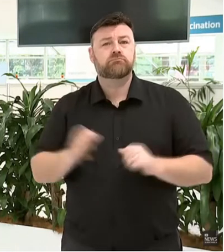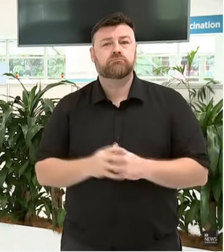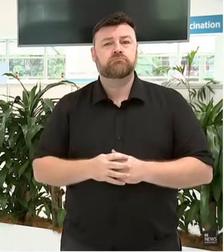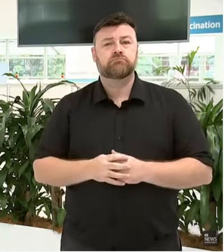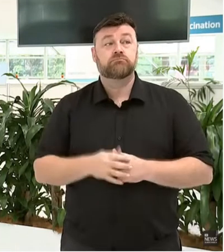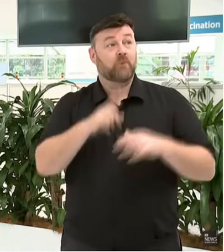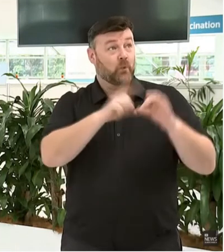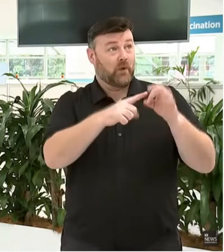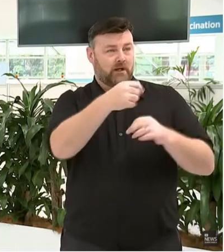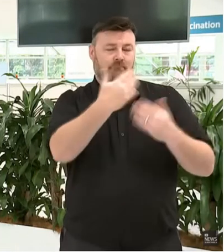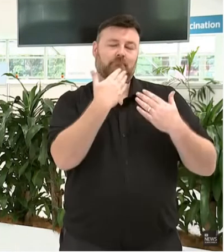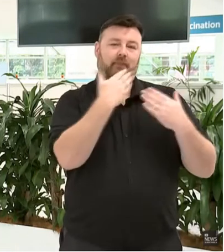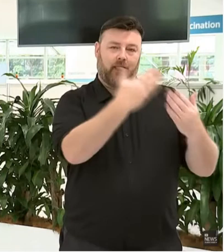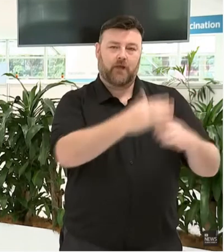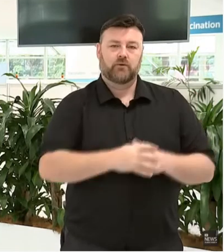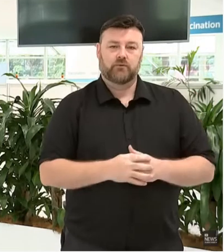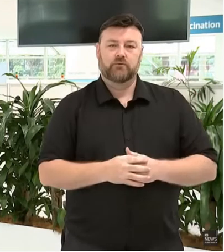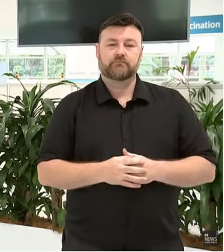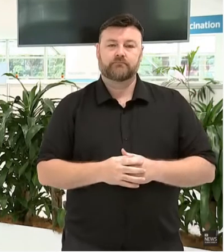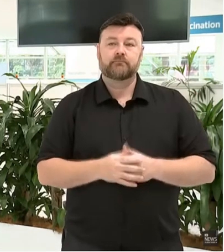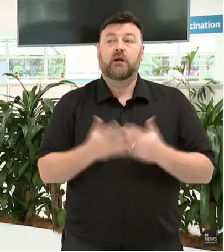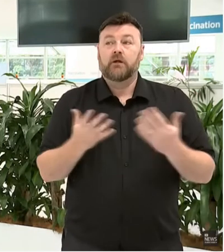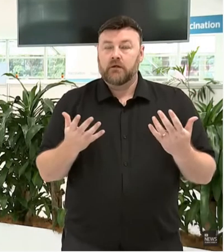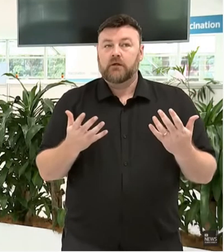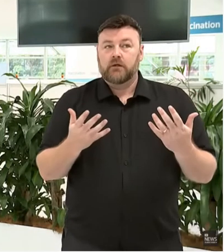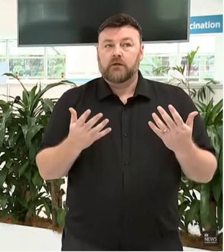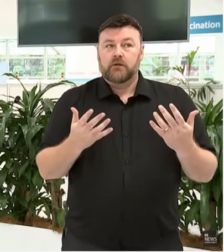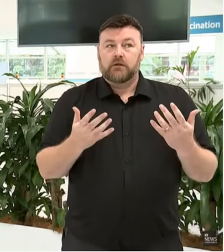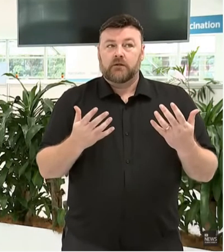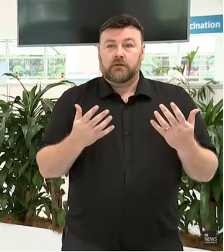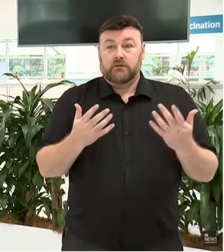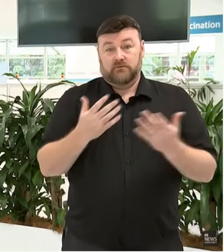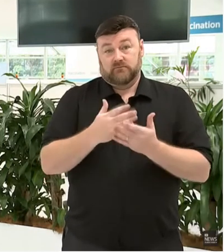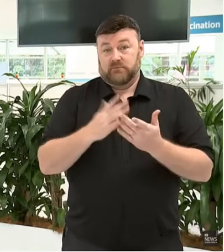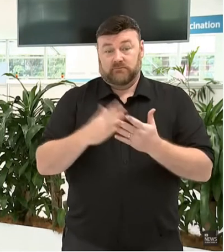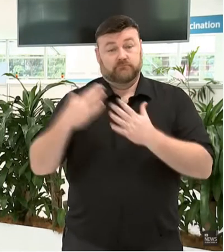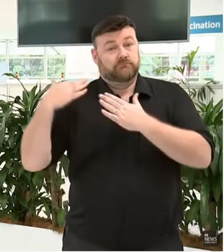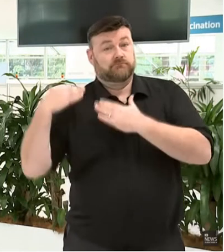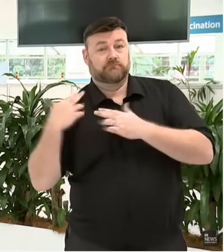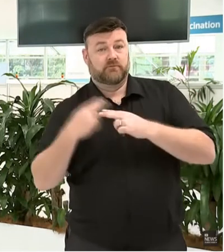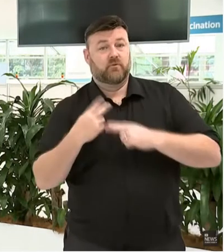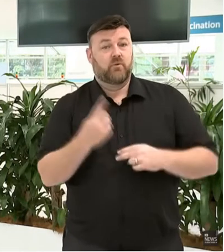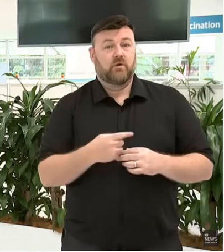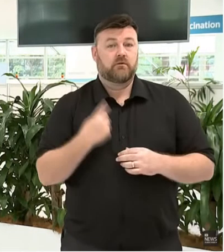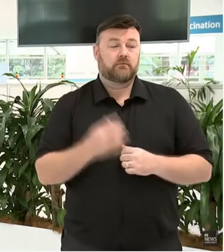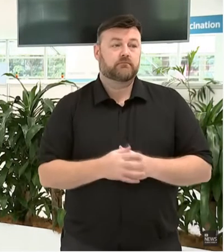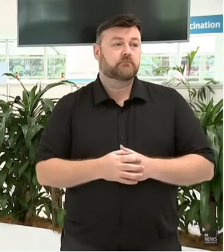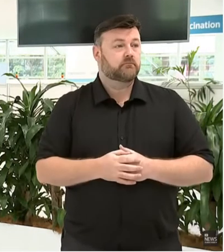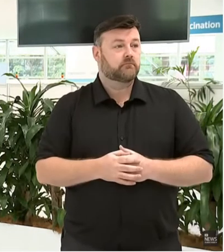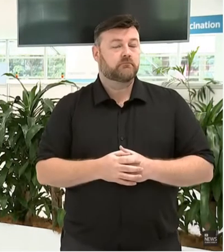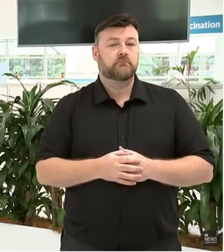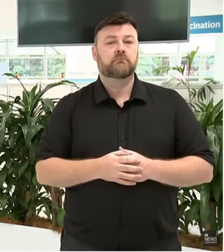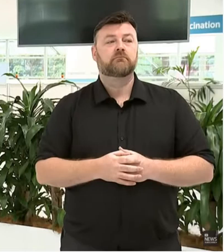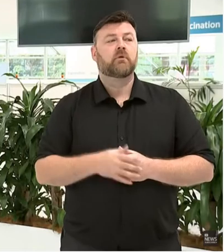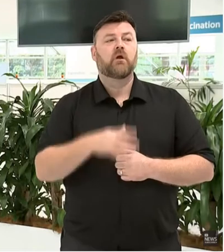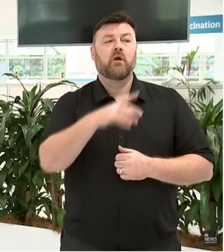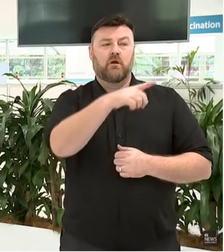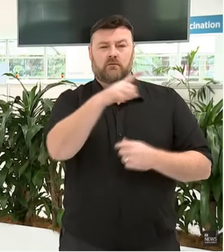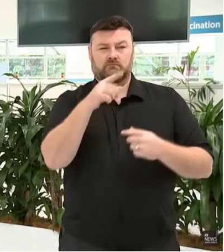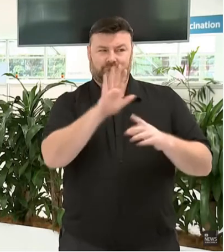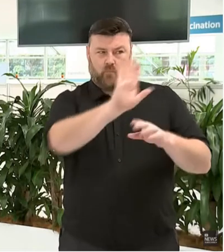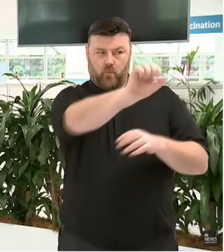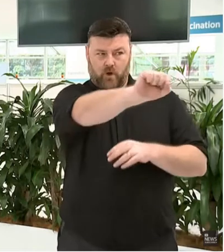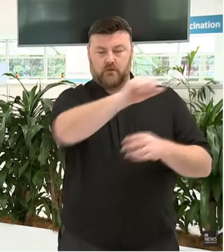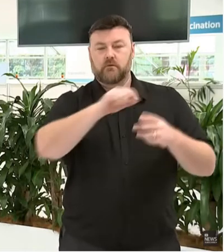has taken, but that will still put substantive pressure on our system as we head into the New Year period. I'll just deal with the